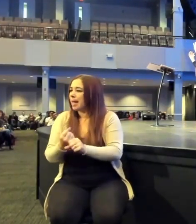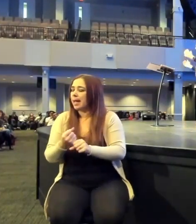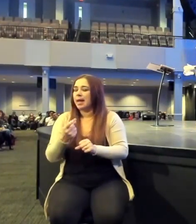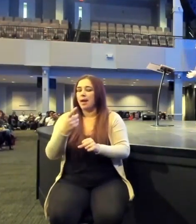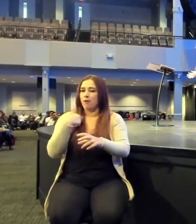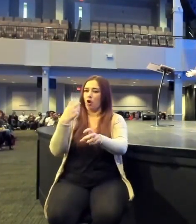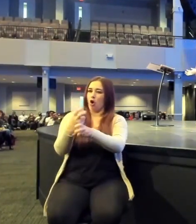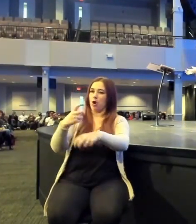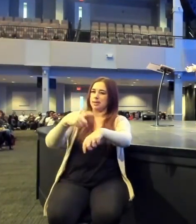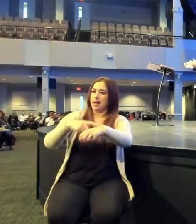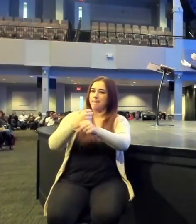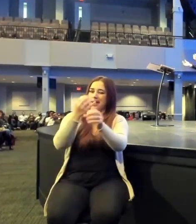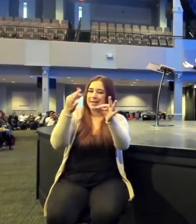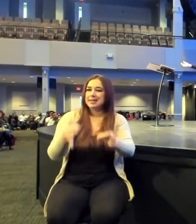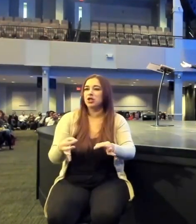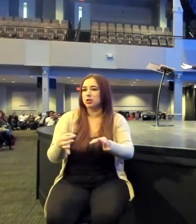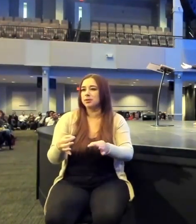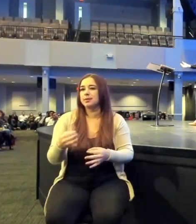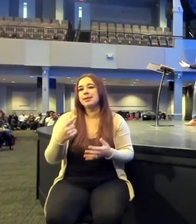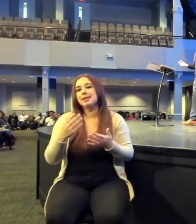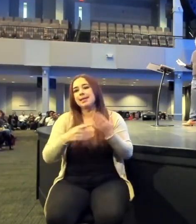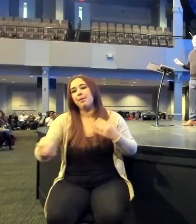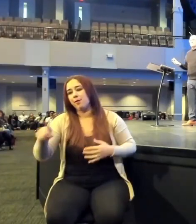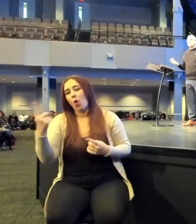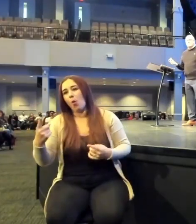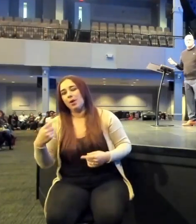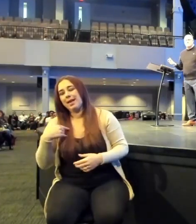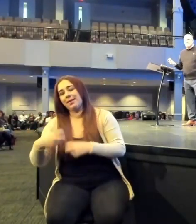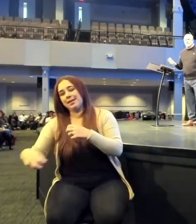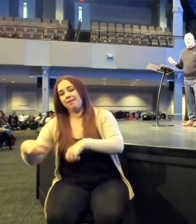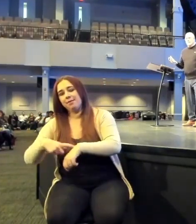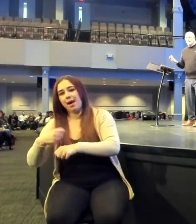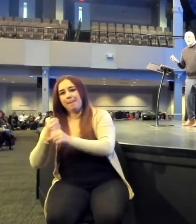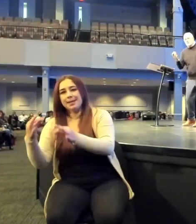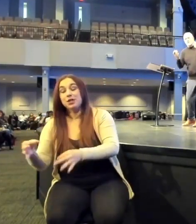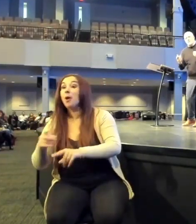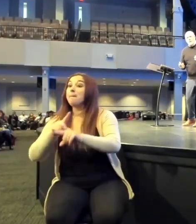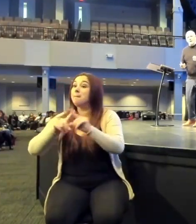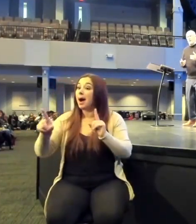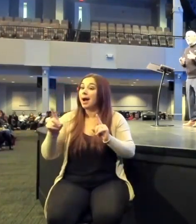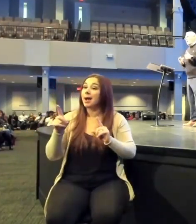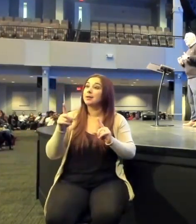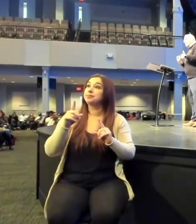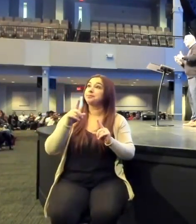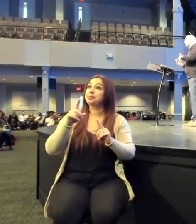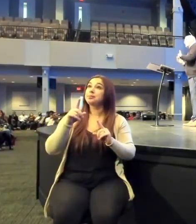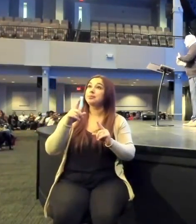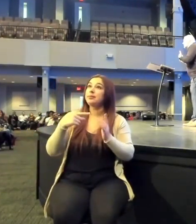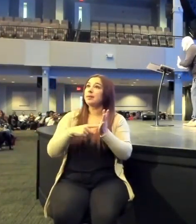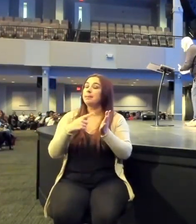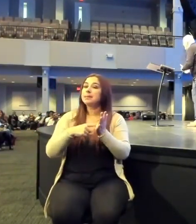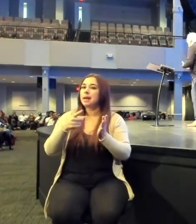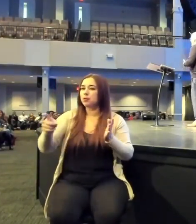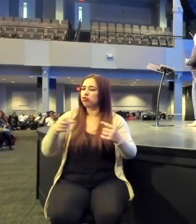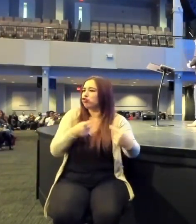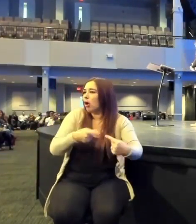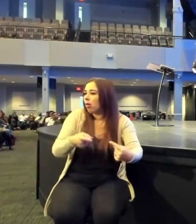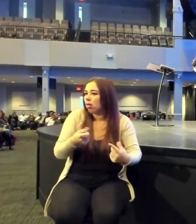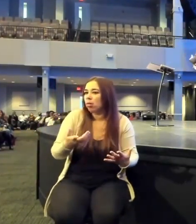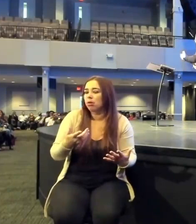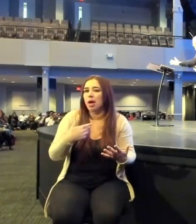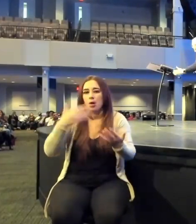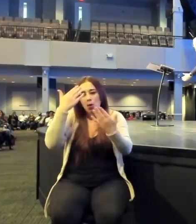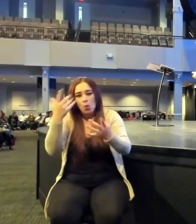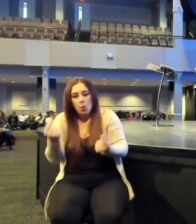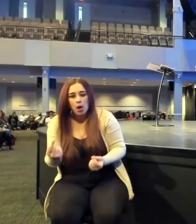making decisions. That's some of you all the time, right? But it gets to the point where you struggle. I don't know what to